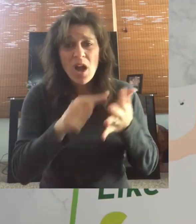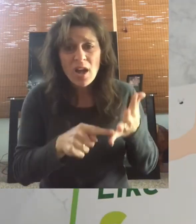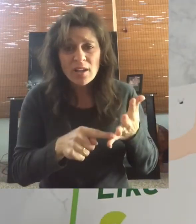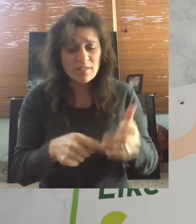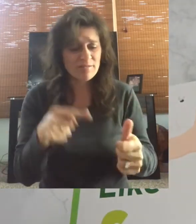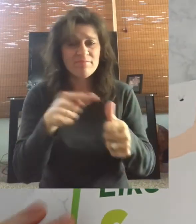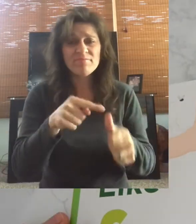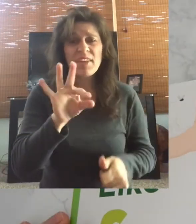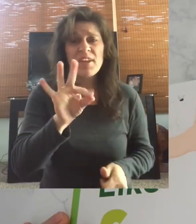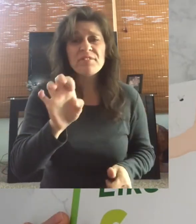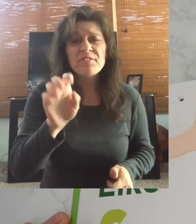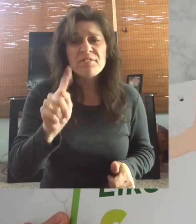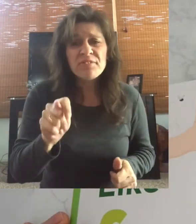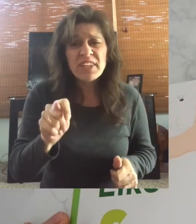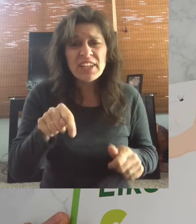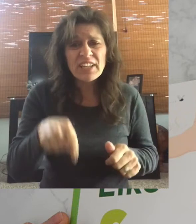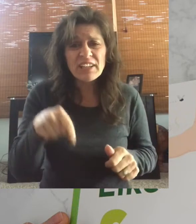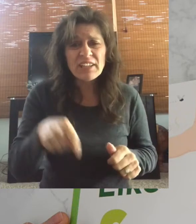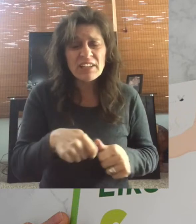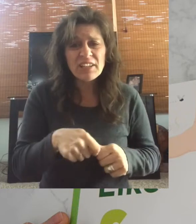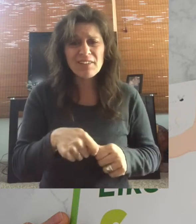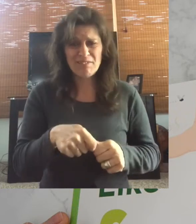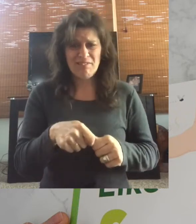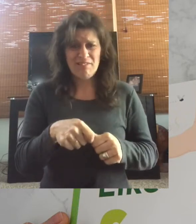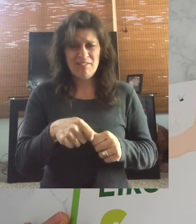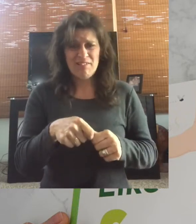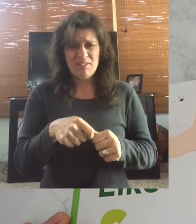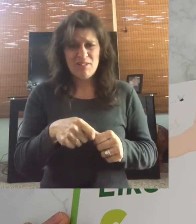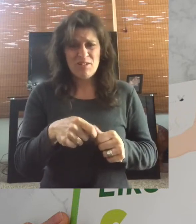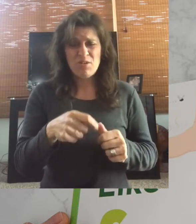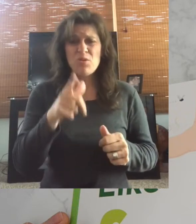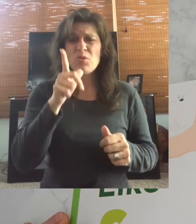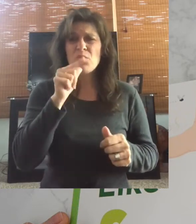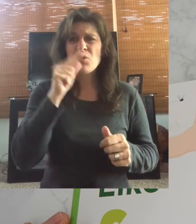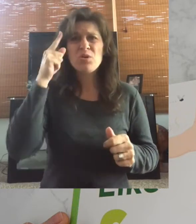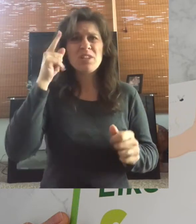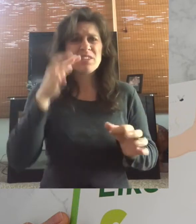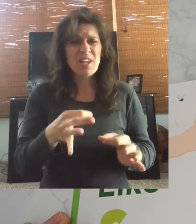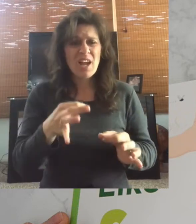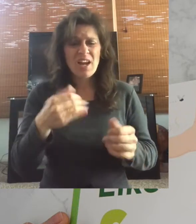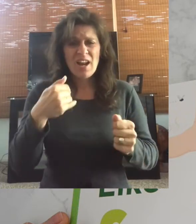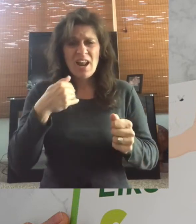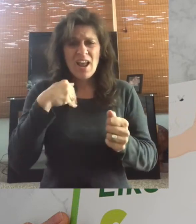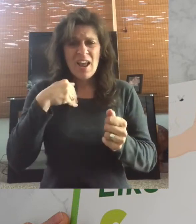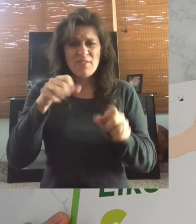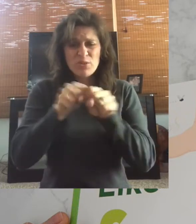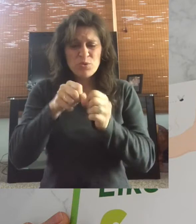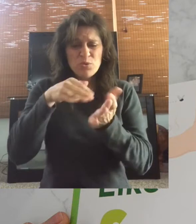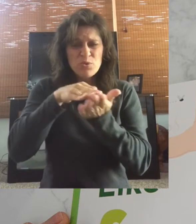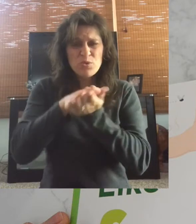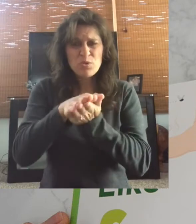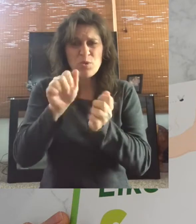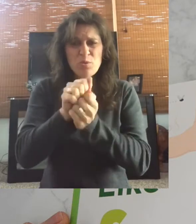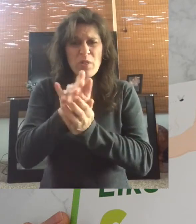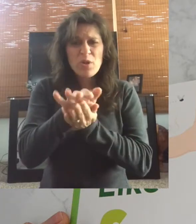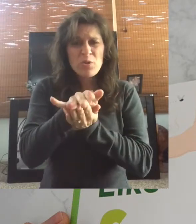Like feet. Who decided people should walk around on smelly blobs